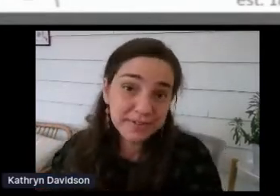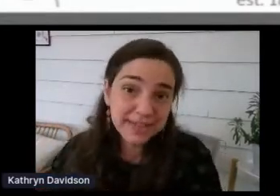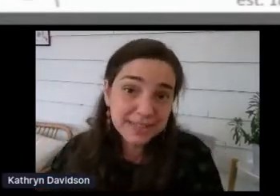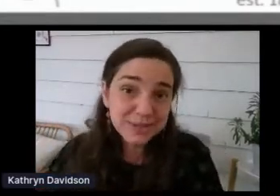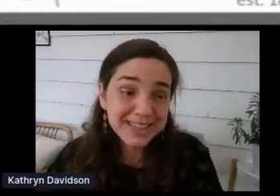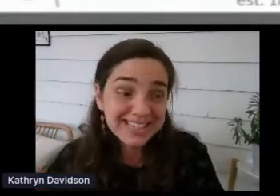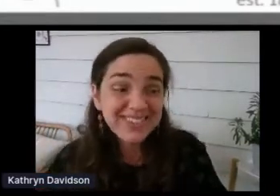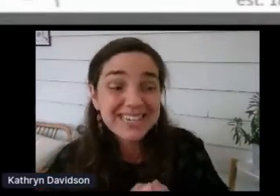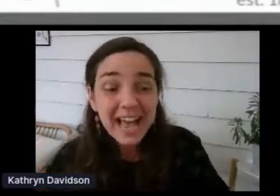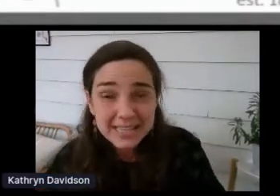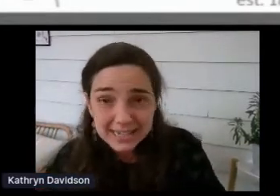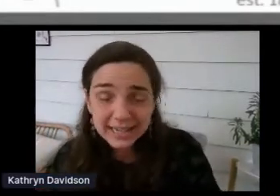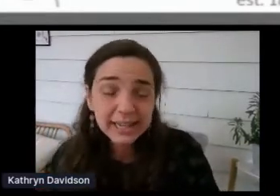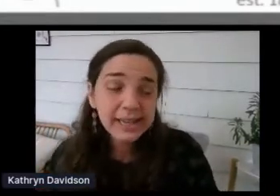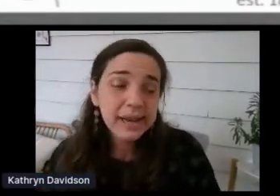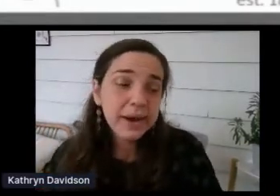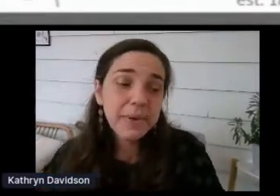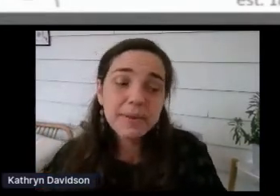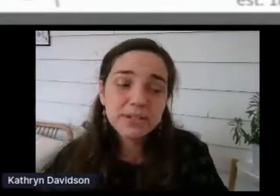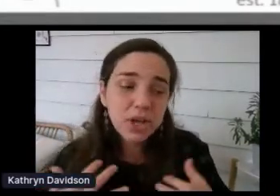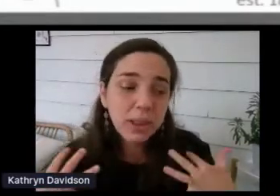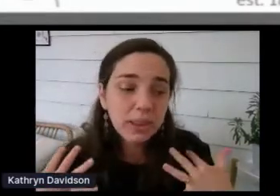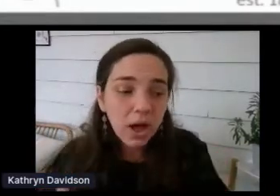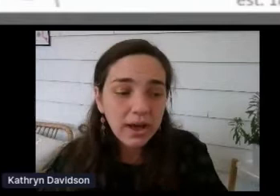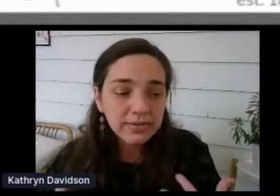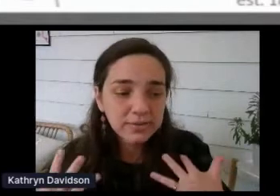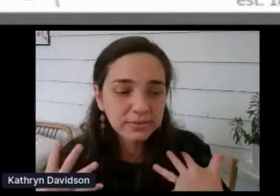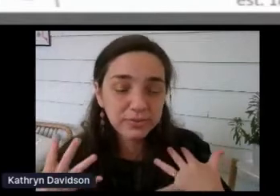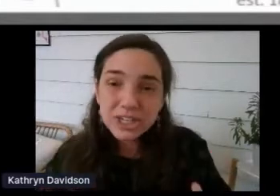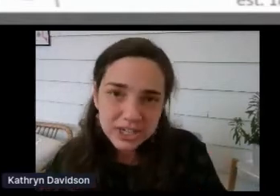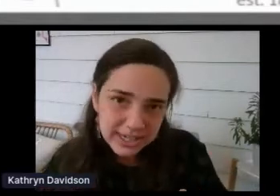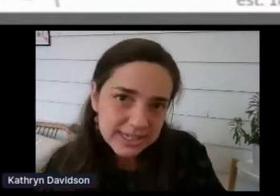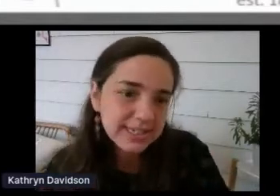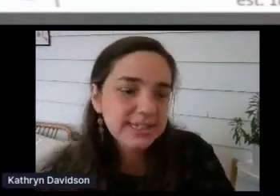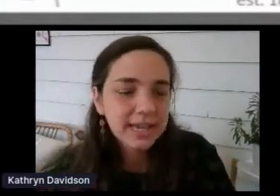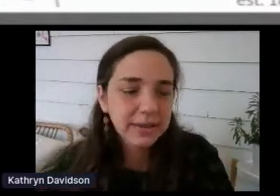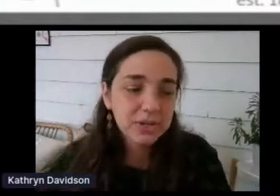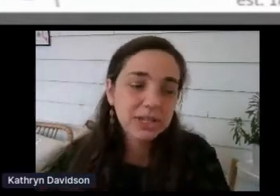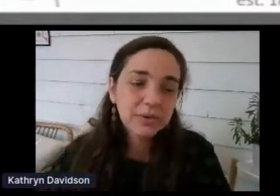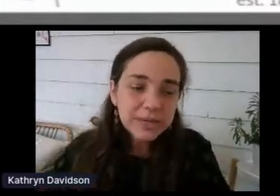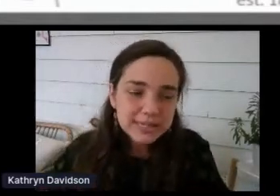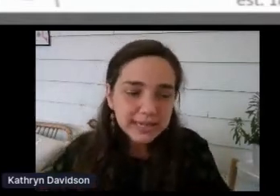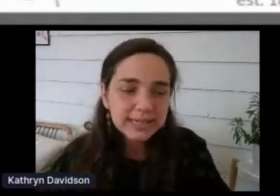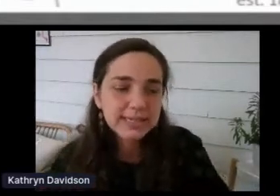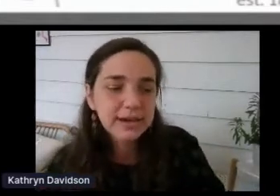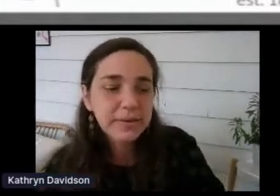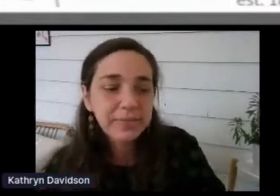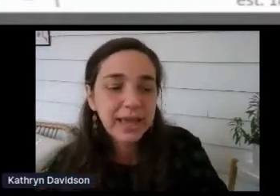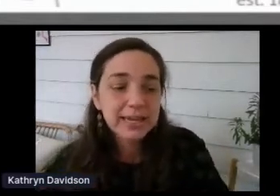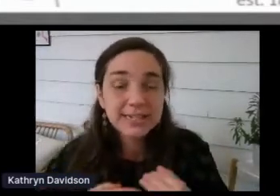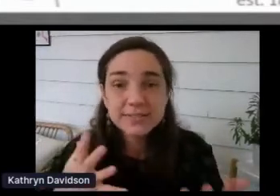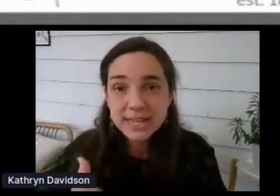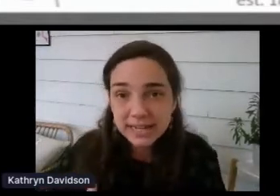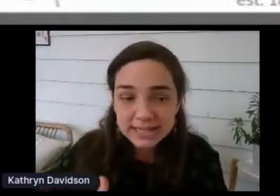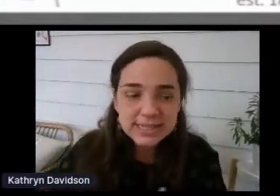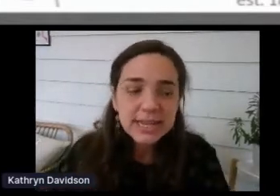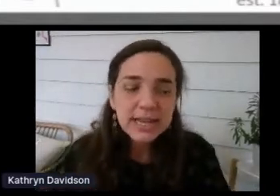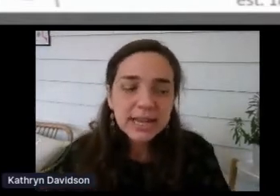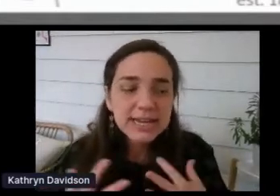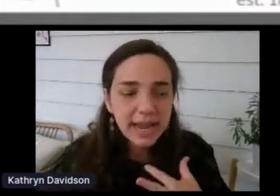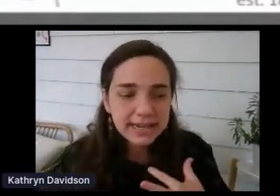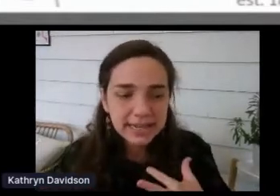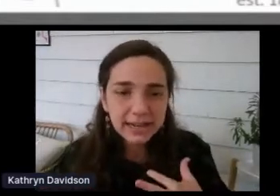of cognitive science, which I think is fantastic. And there's a lot of richness in sign language linguistics and in deaf